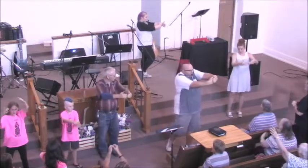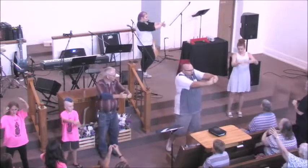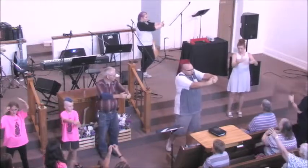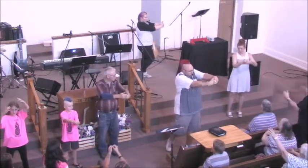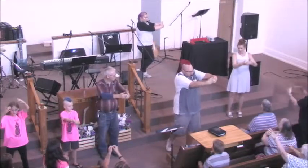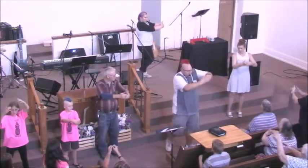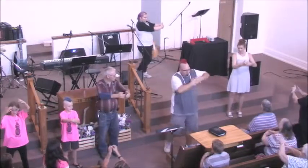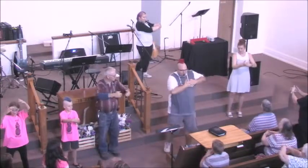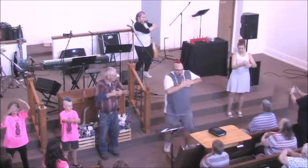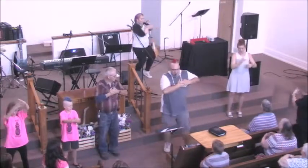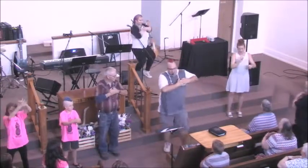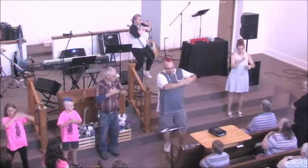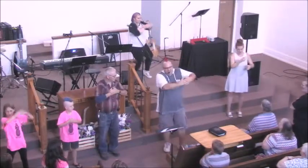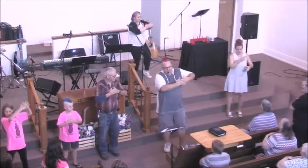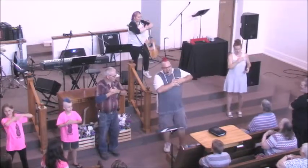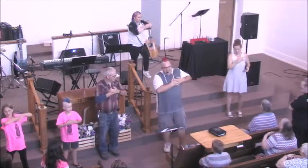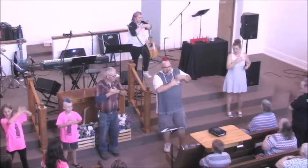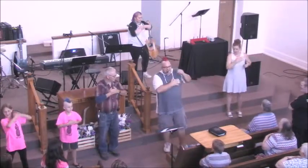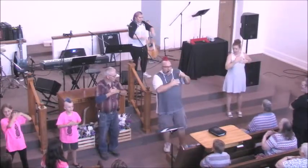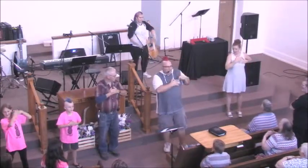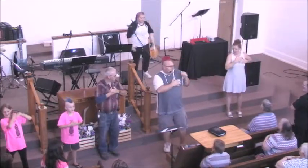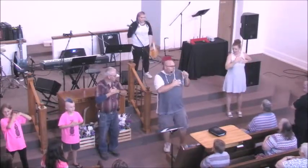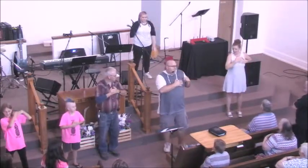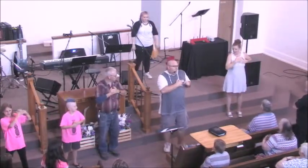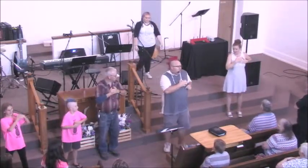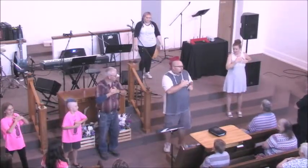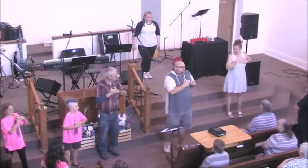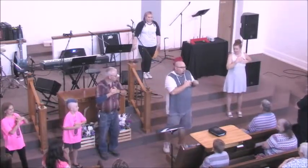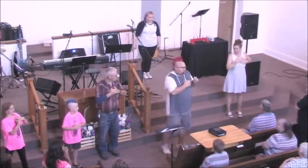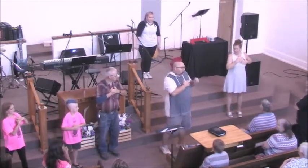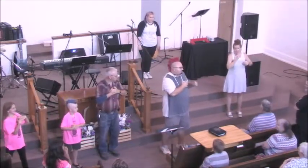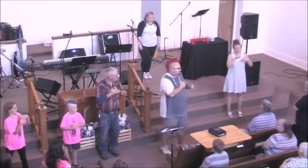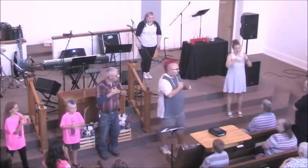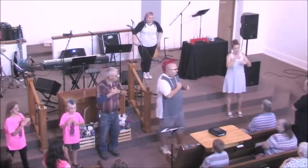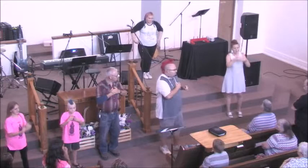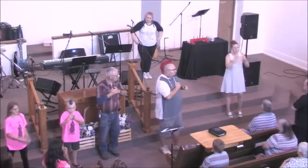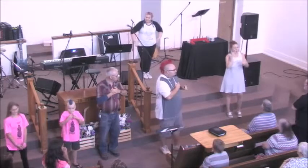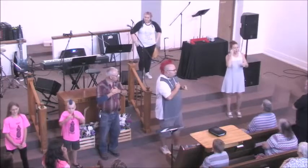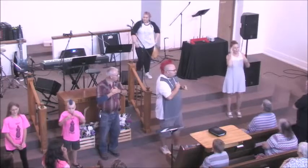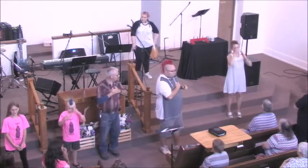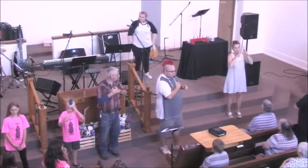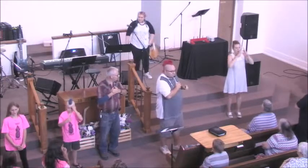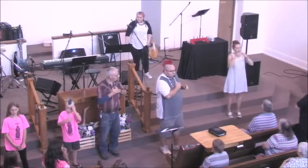all of your heart. And then go home and worry all night.